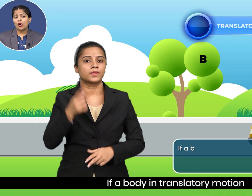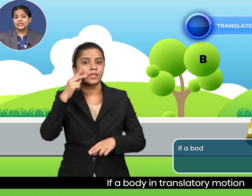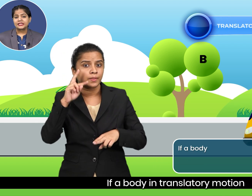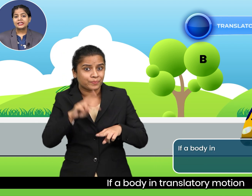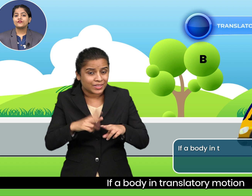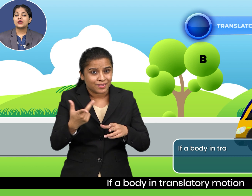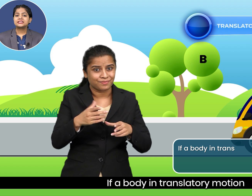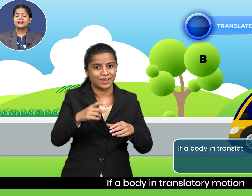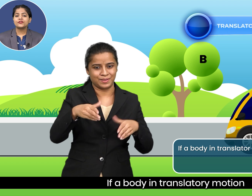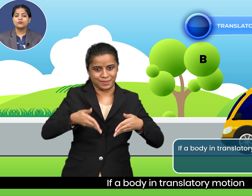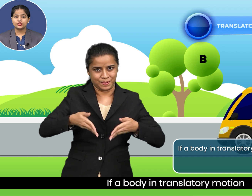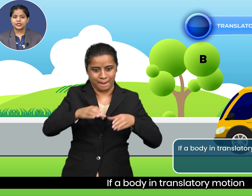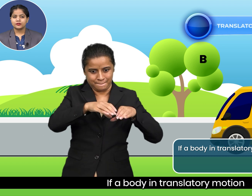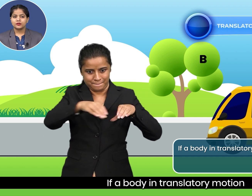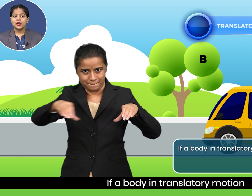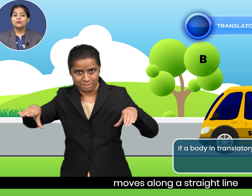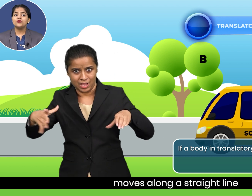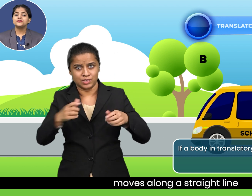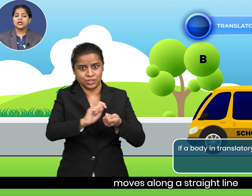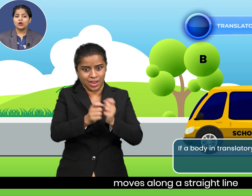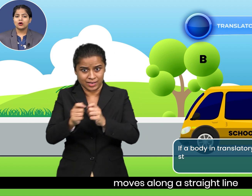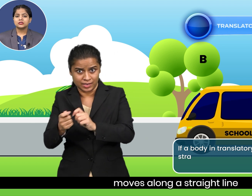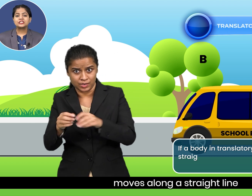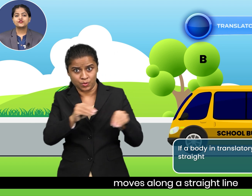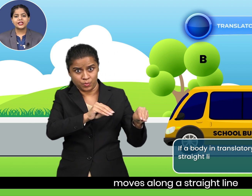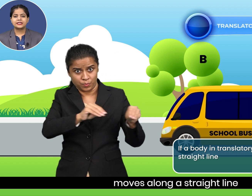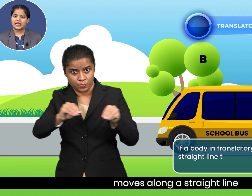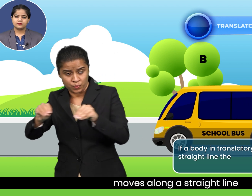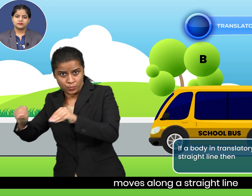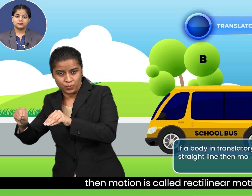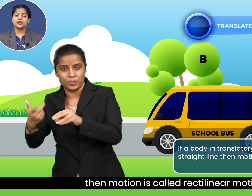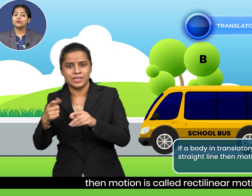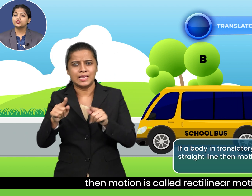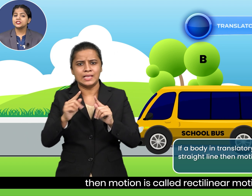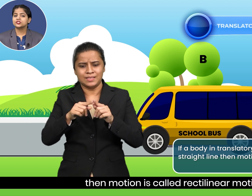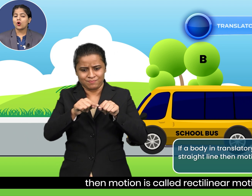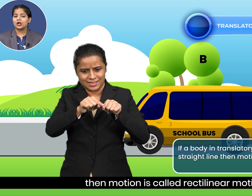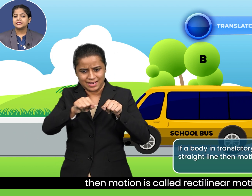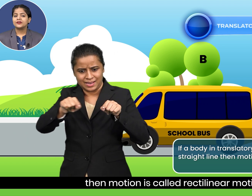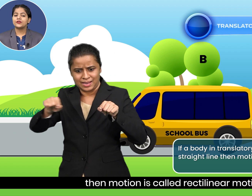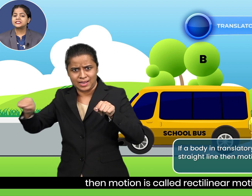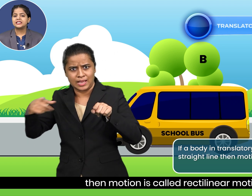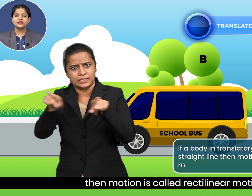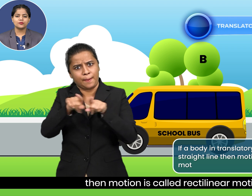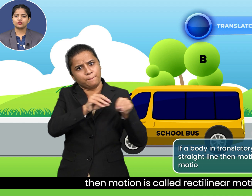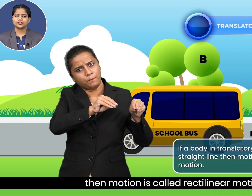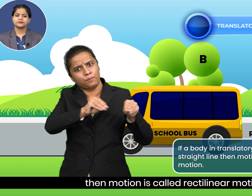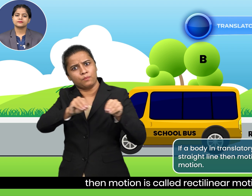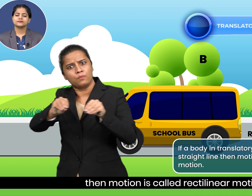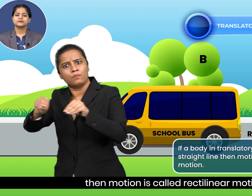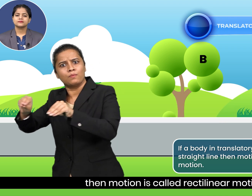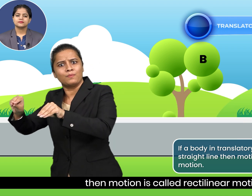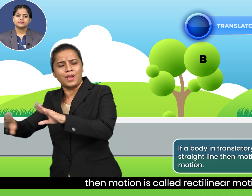If a body in translatory motion moves along a straight line, then motion is called rectilinear